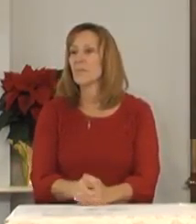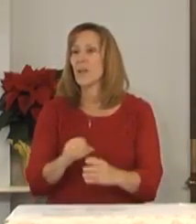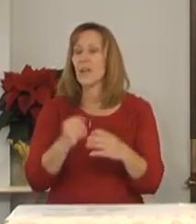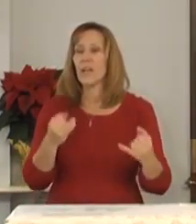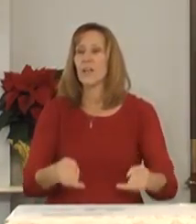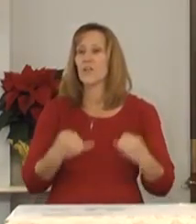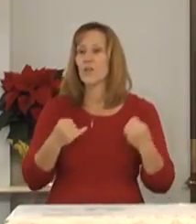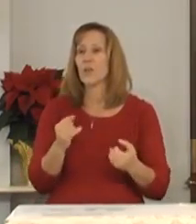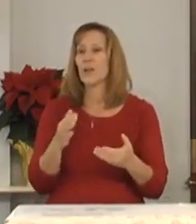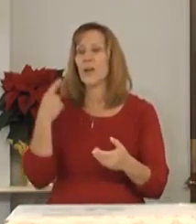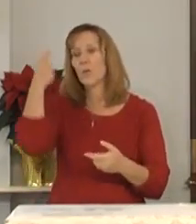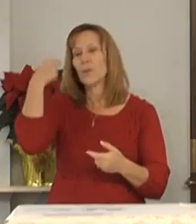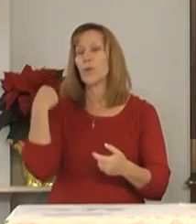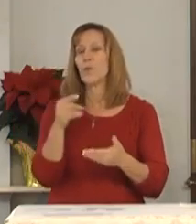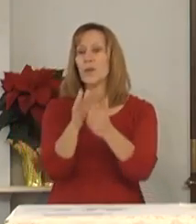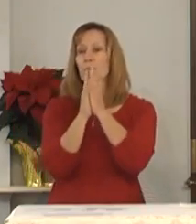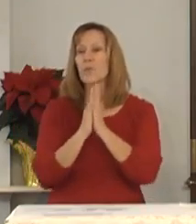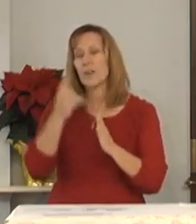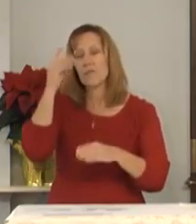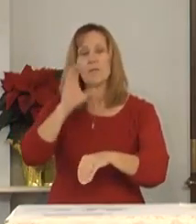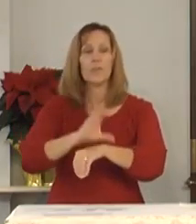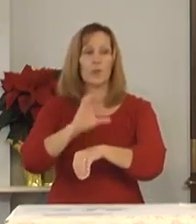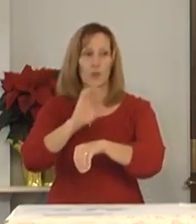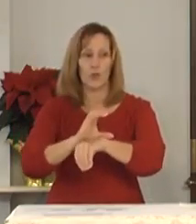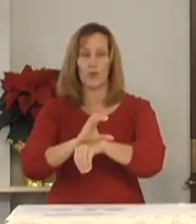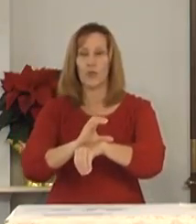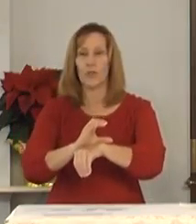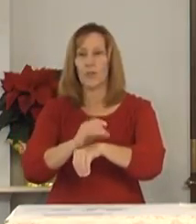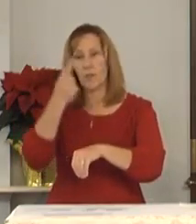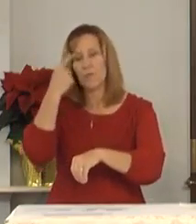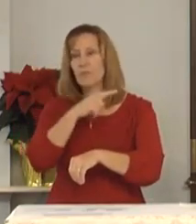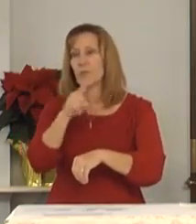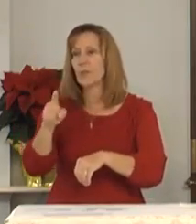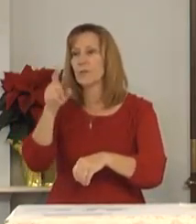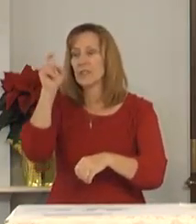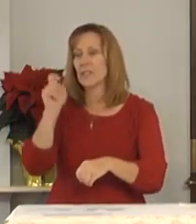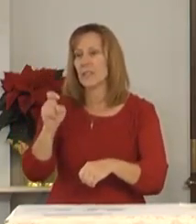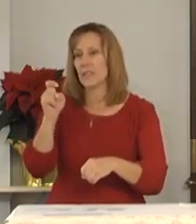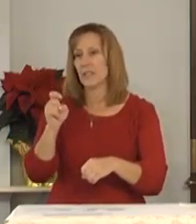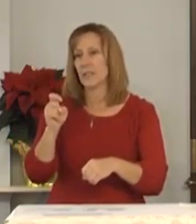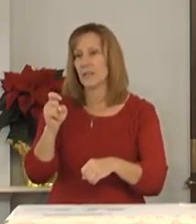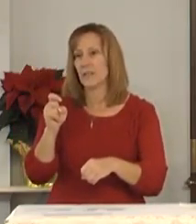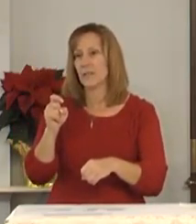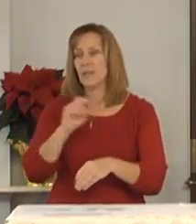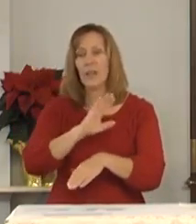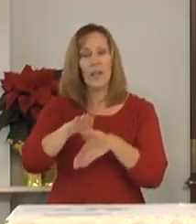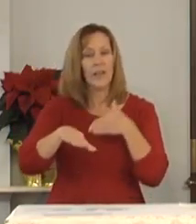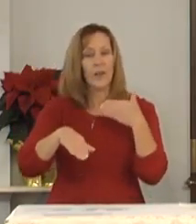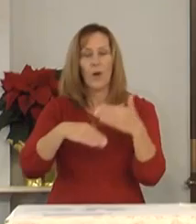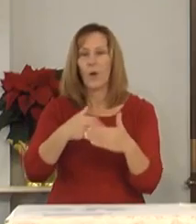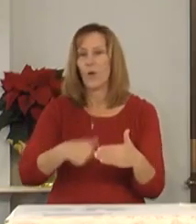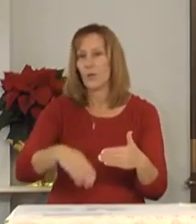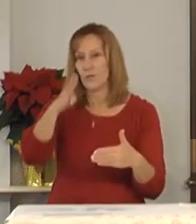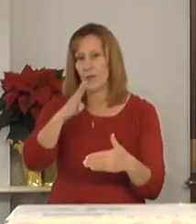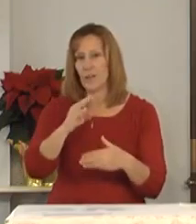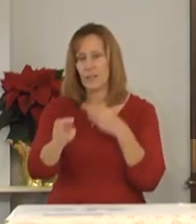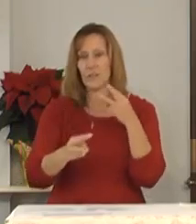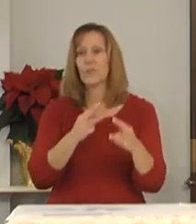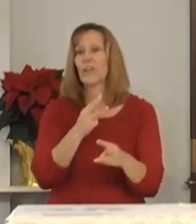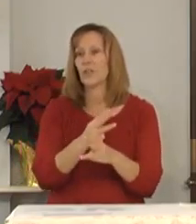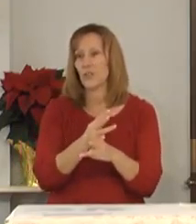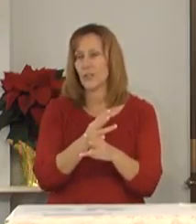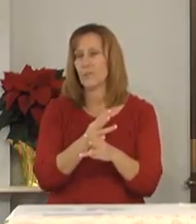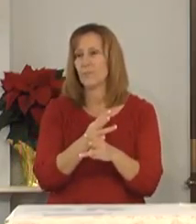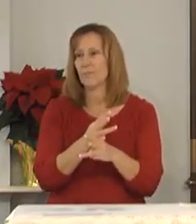In joy and wonder, we pray for the church, for those in need, and all of God's creation.